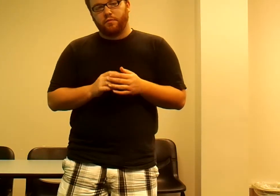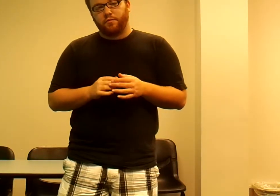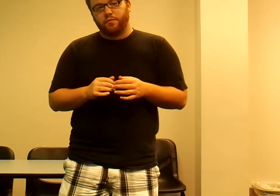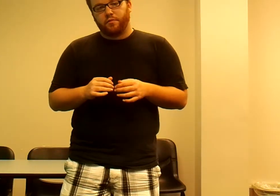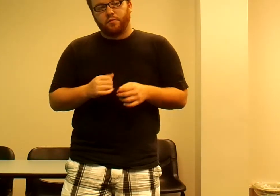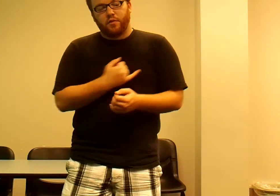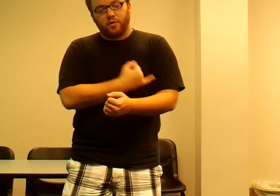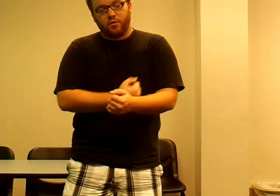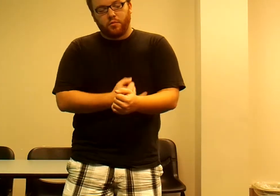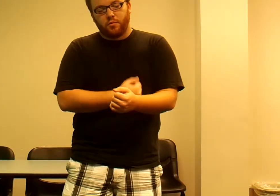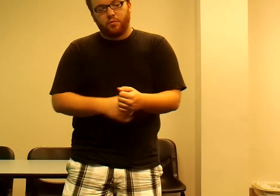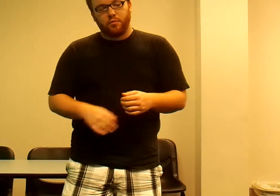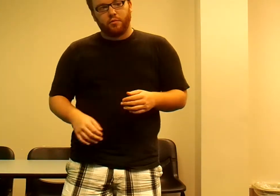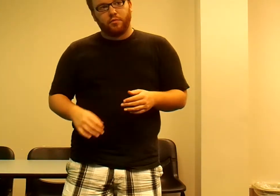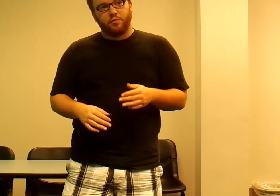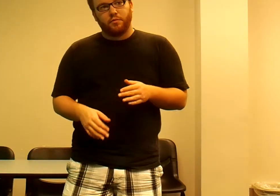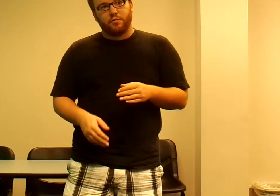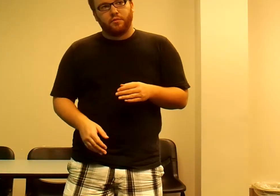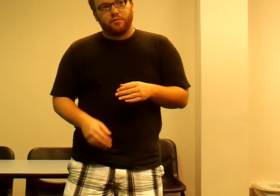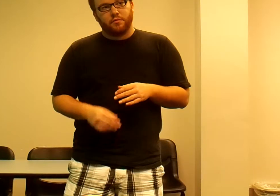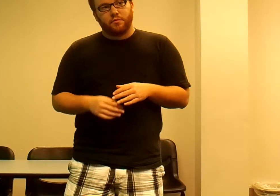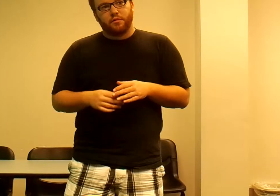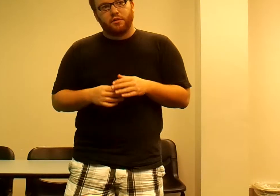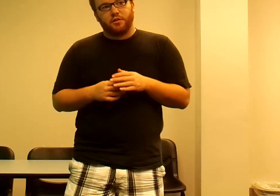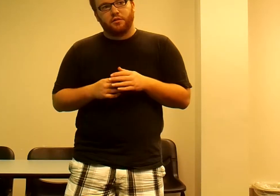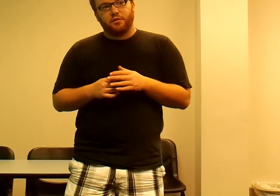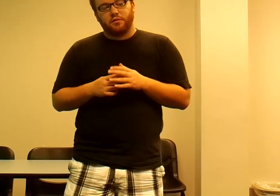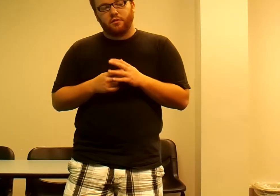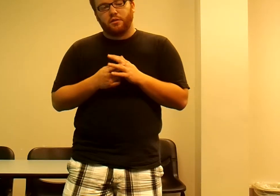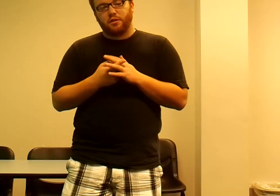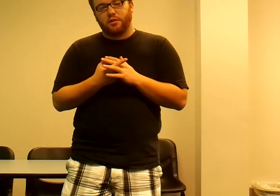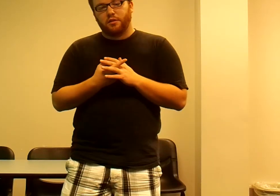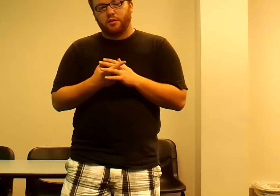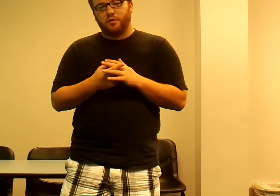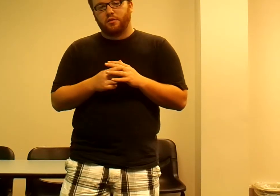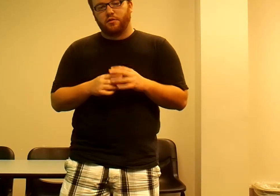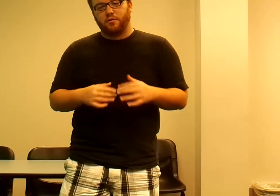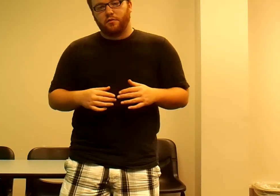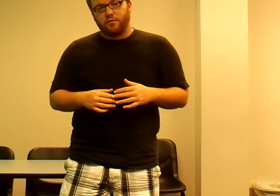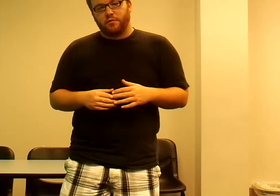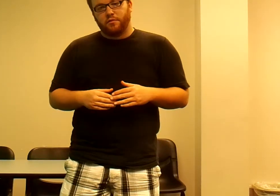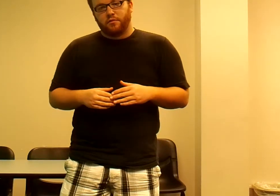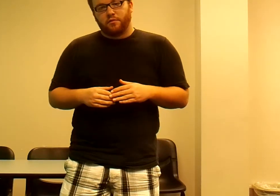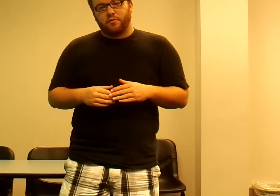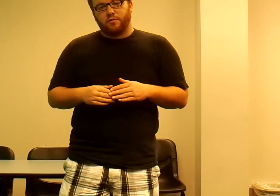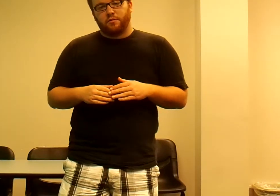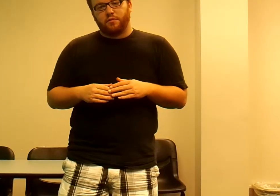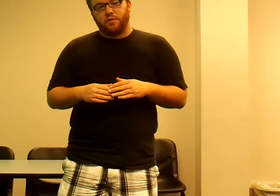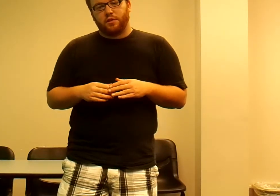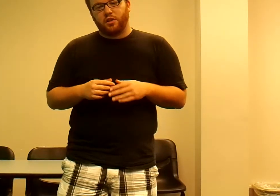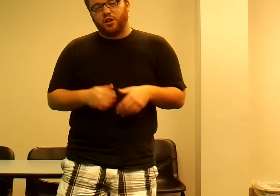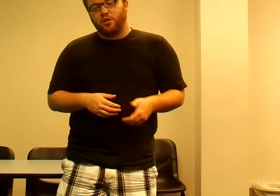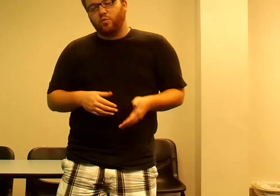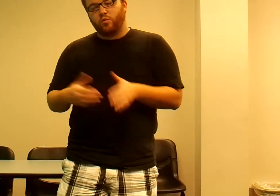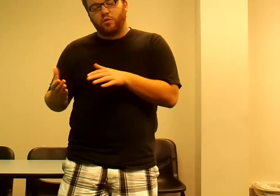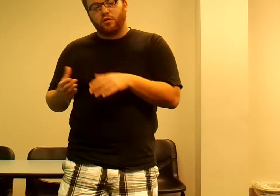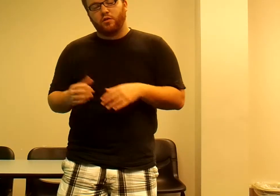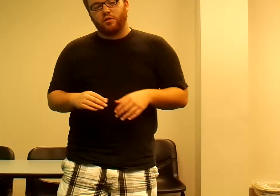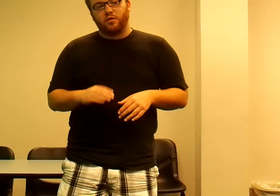body, and that's tired blood that's really getting rid of carbon dioxide, that